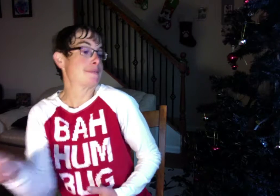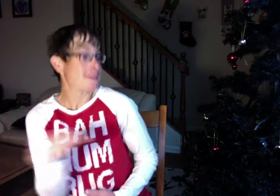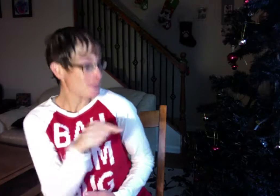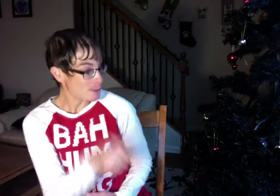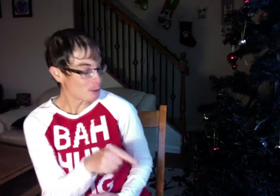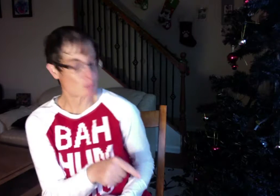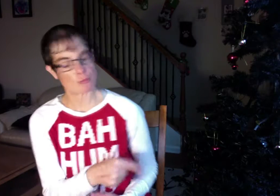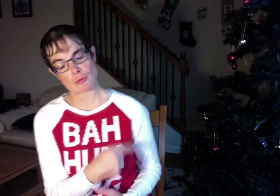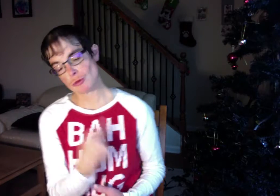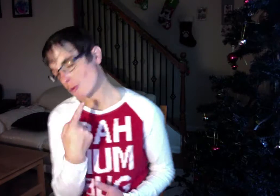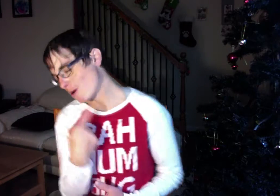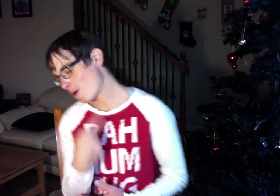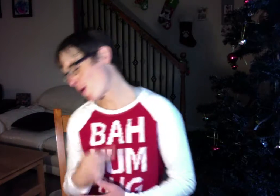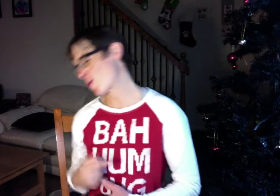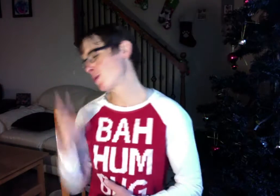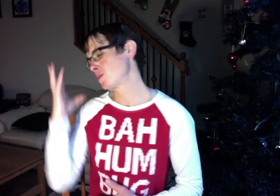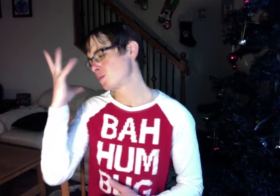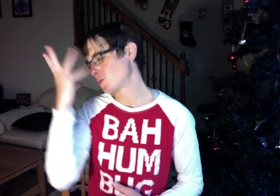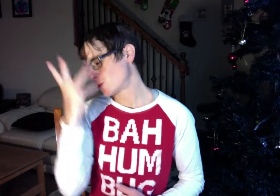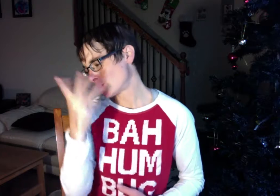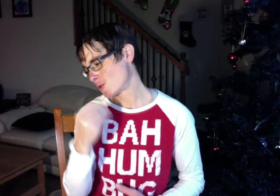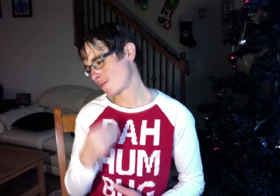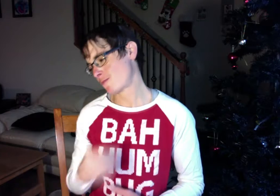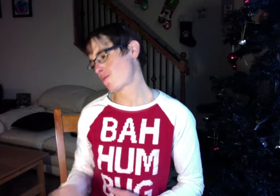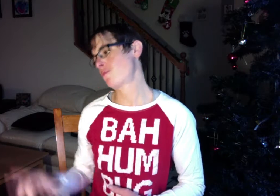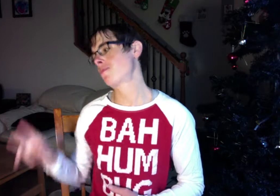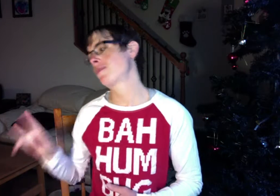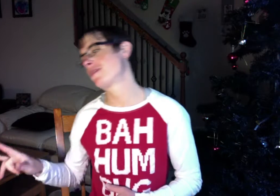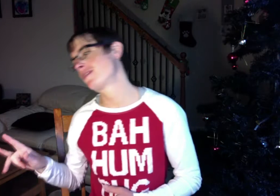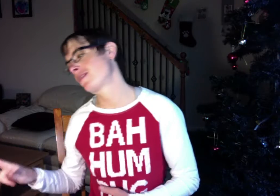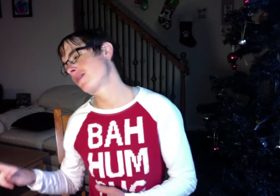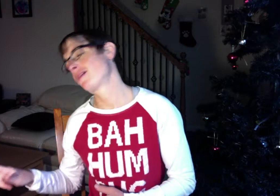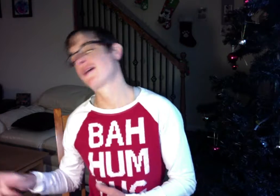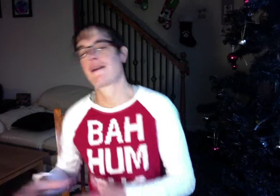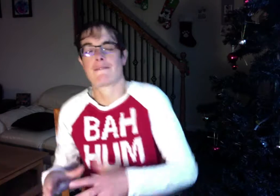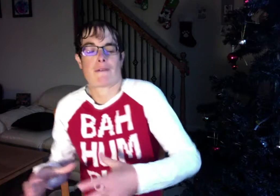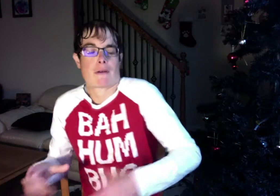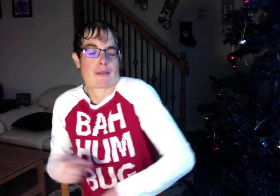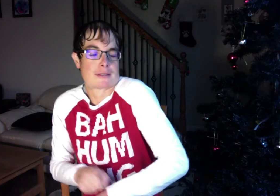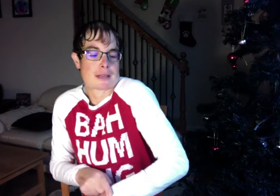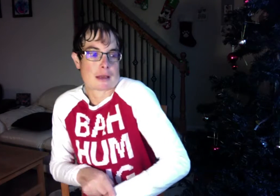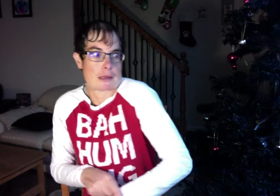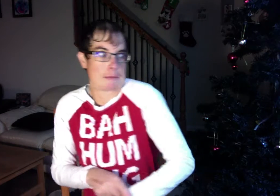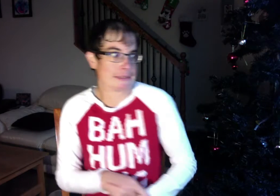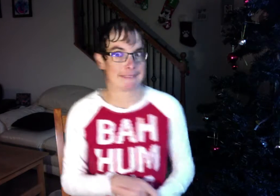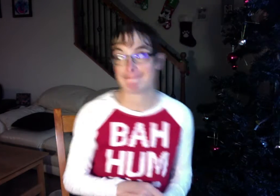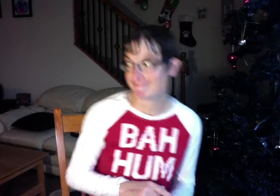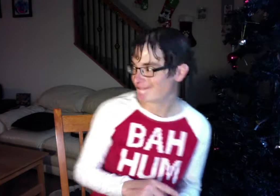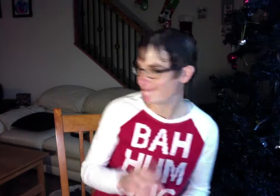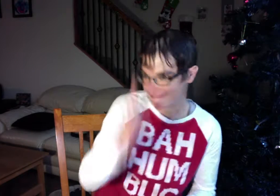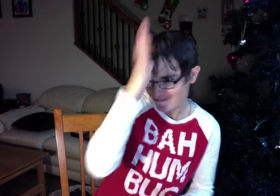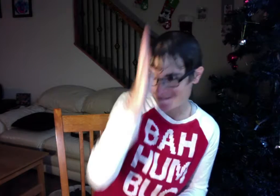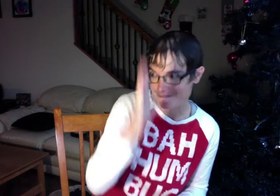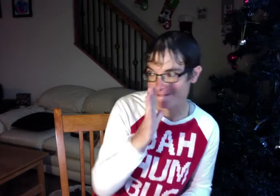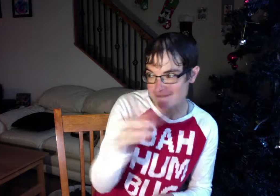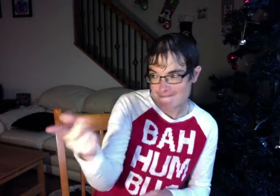much we love him. When no one was looking, Lily had her own idea. This is her parents. They said,